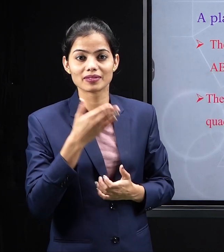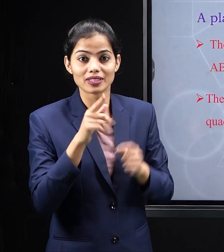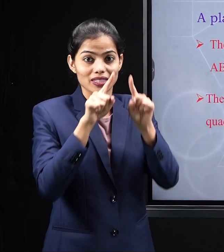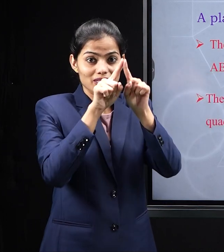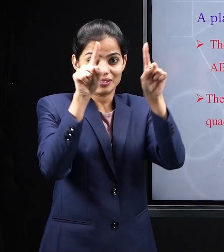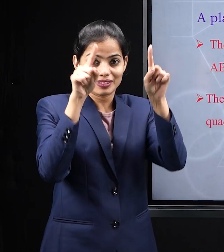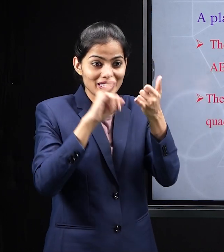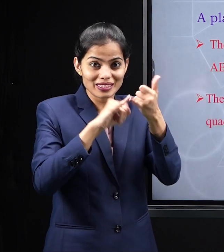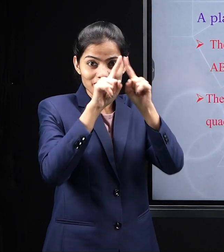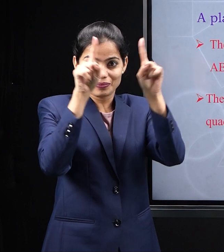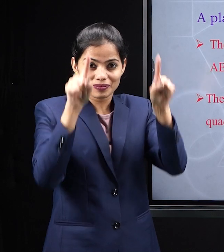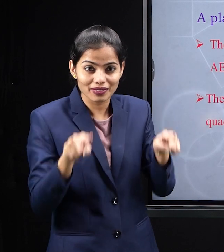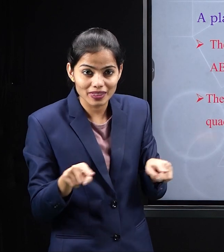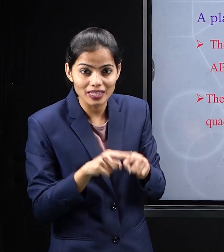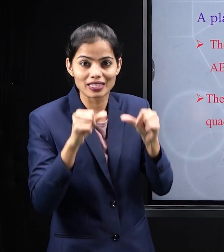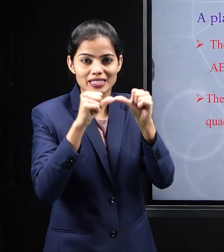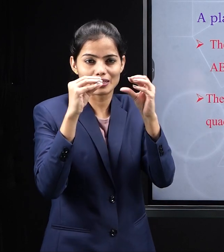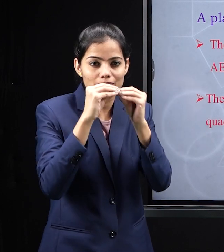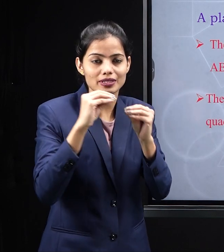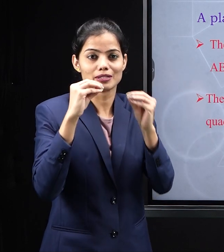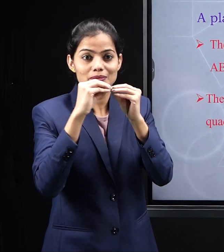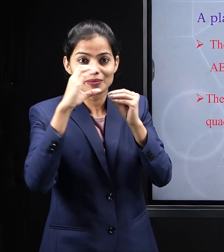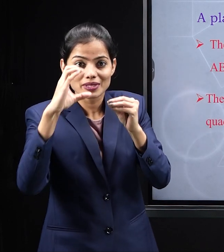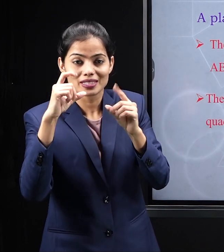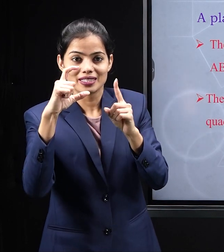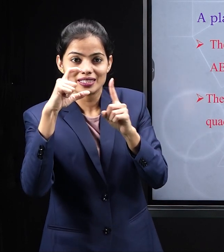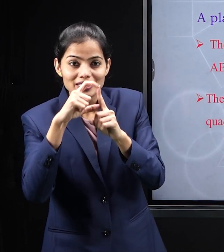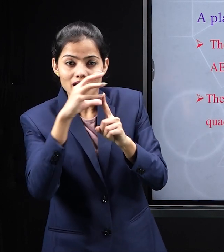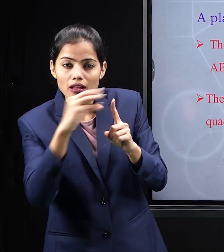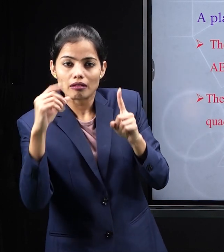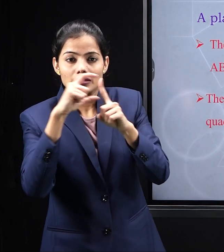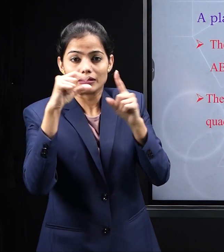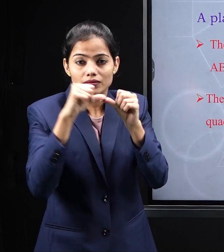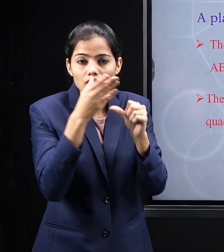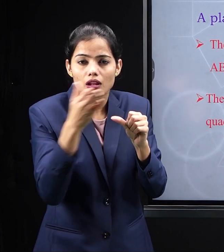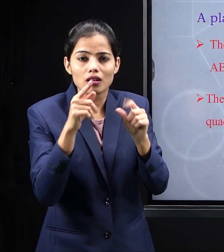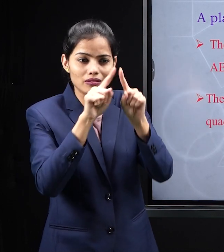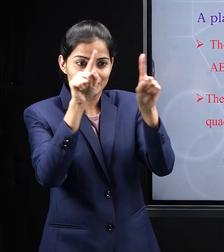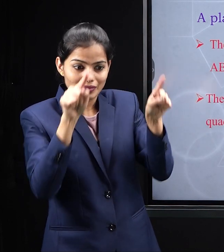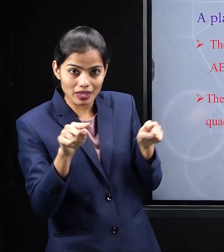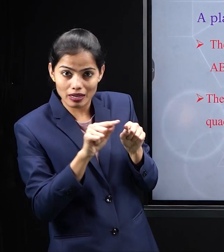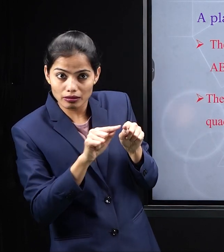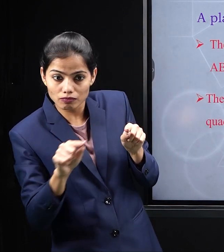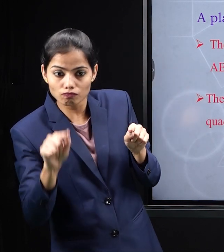The line segments AB, BC, CD and DA are the sides of